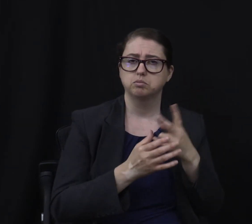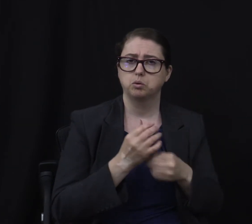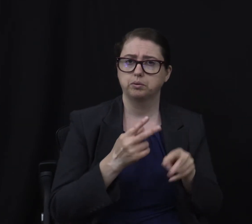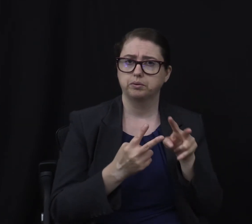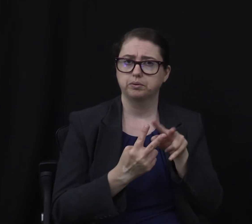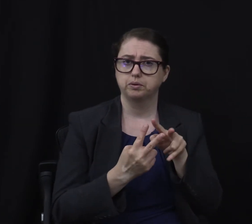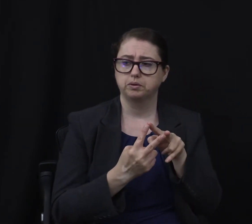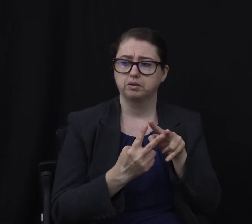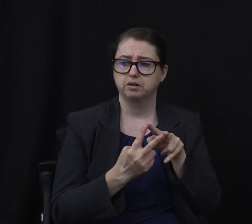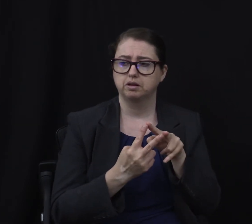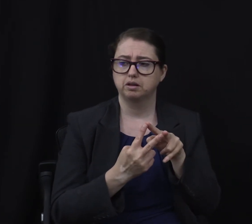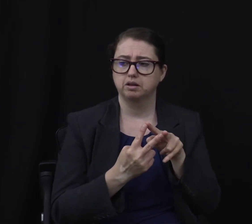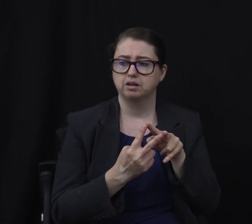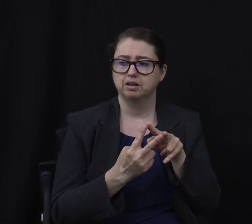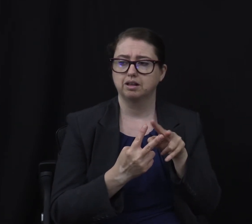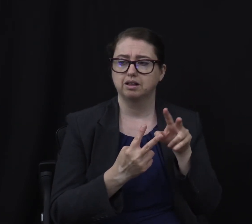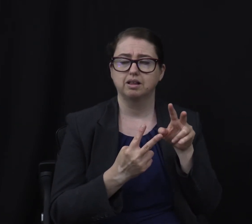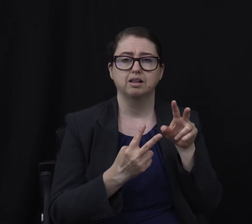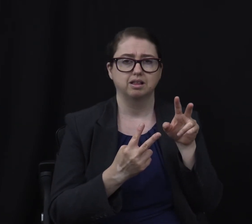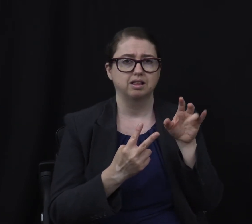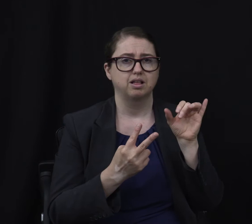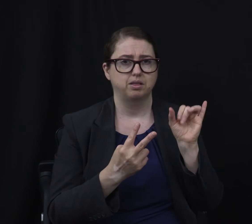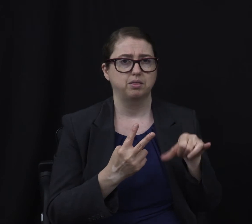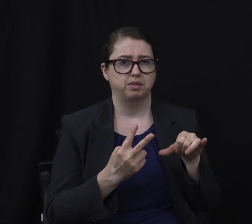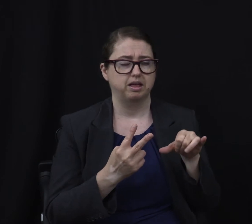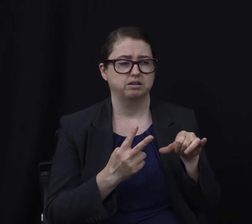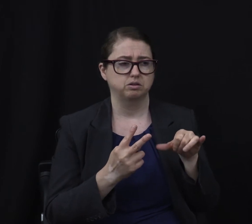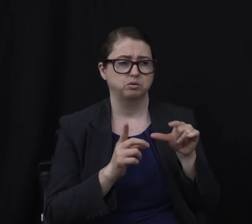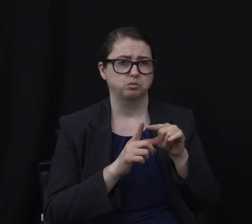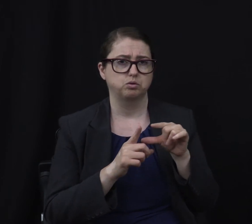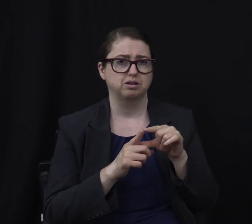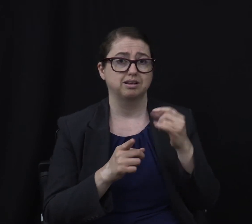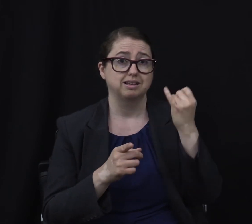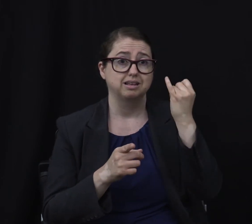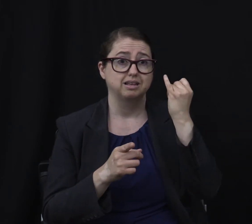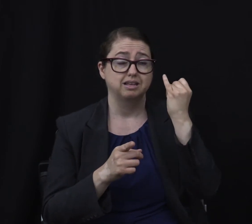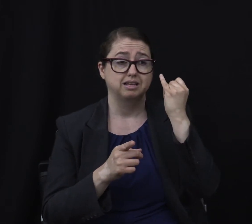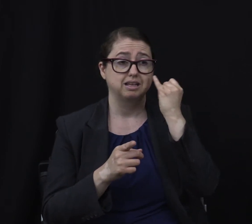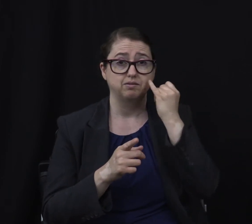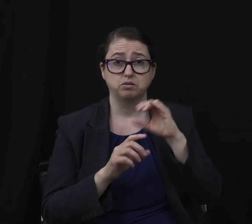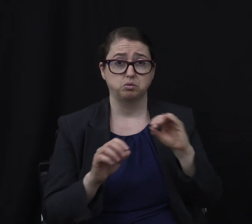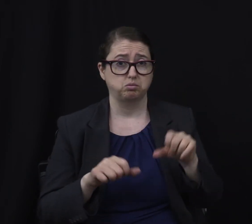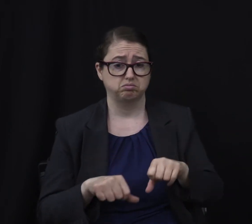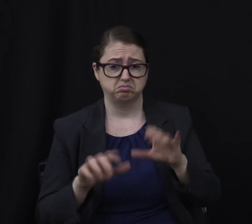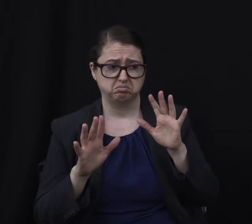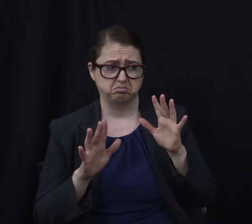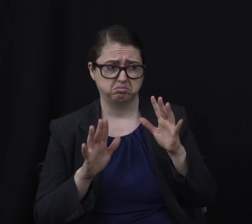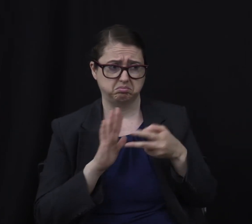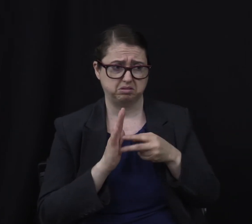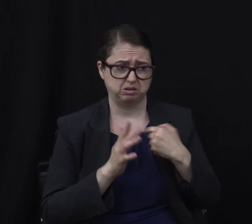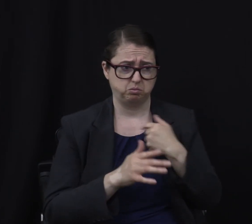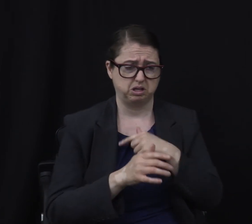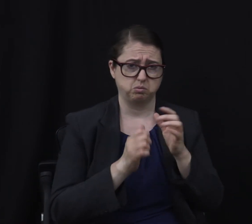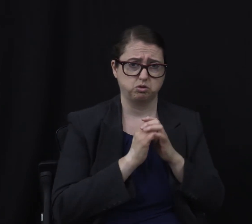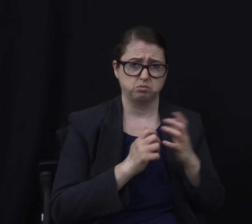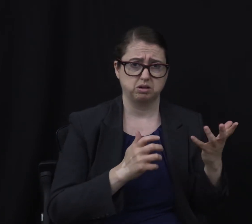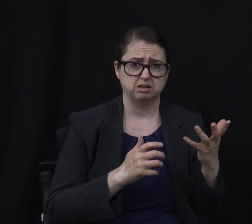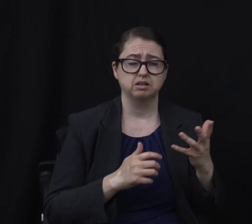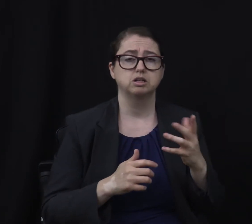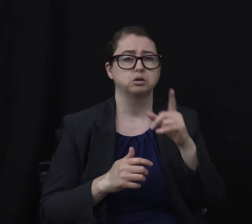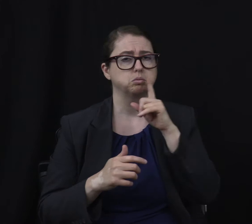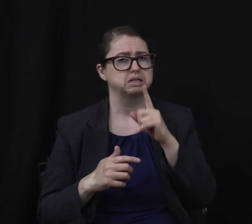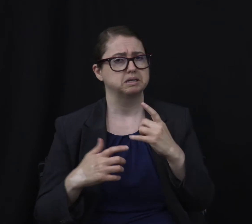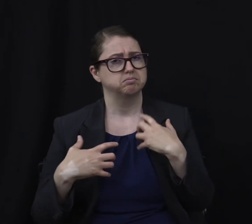worship is mentioned. After all, if there was no sacrifice, what on earth would we be worshiping? So be of good courage.